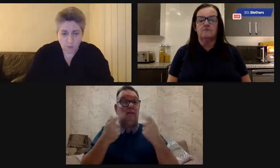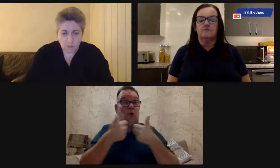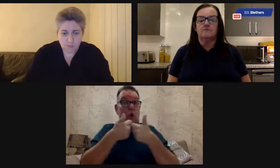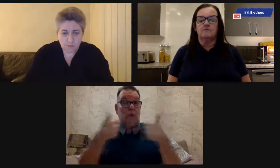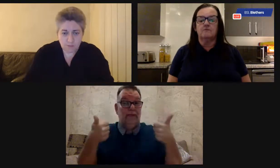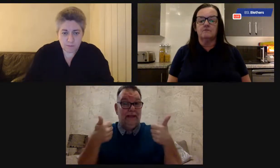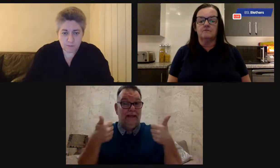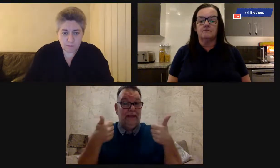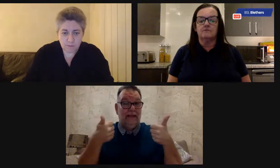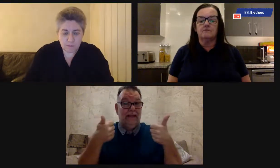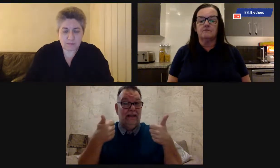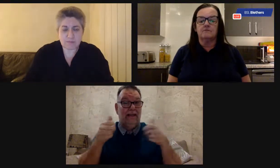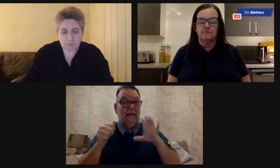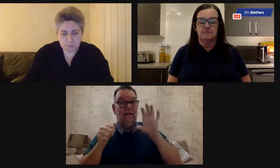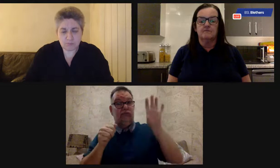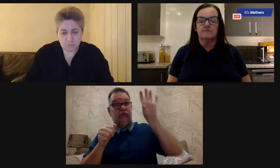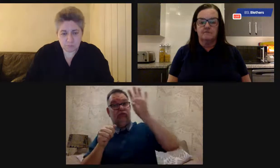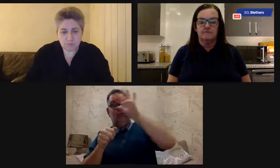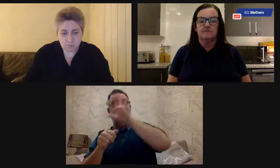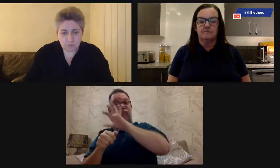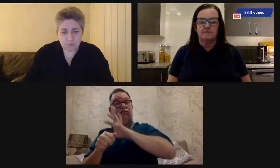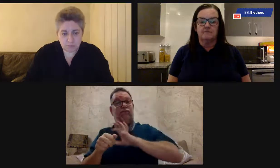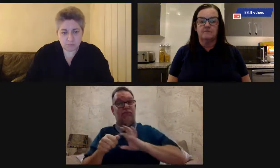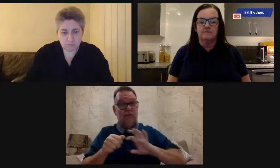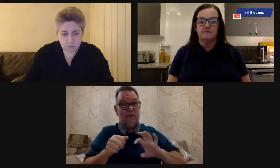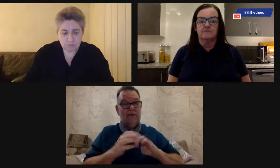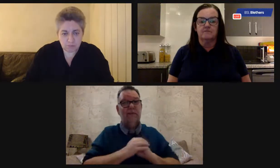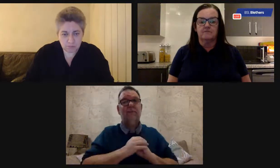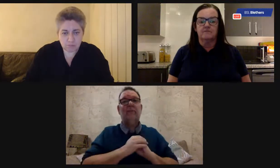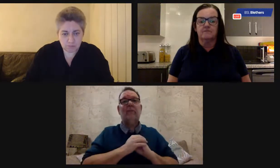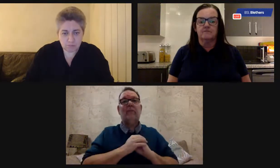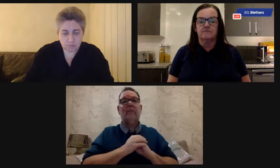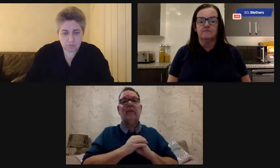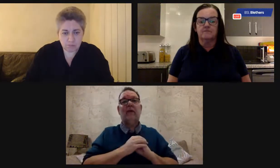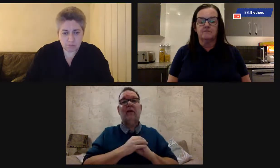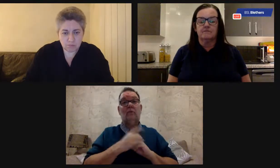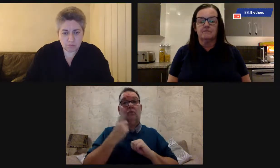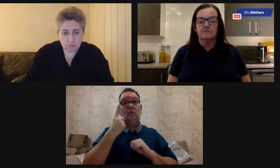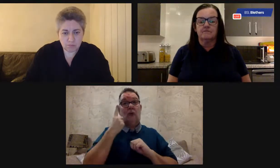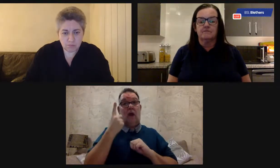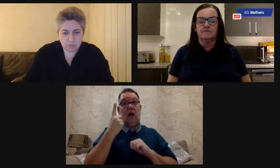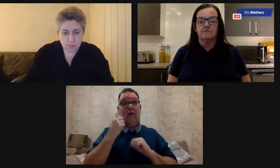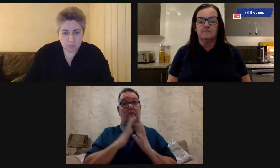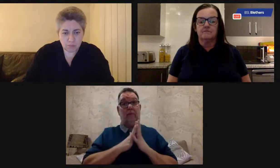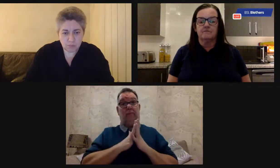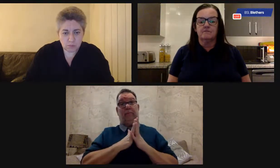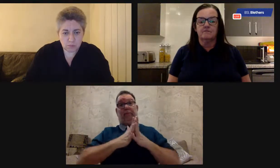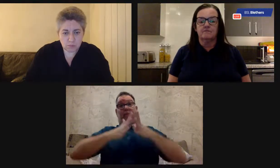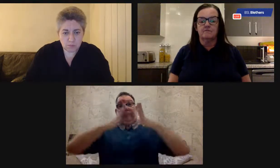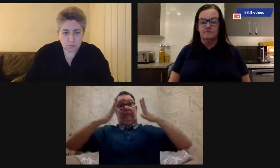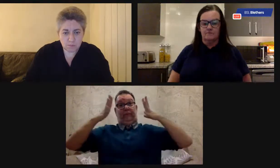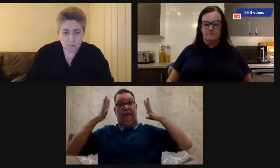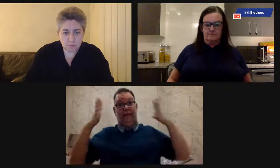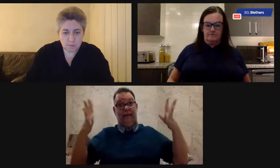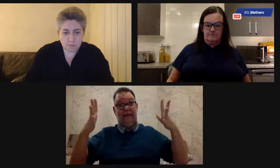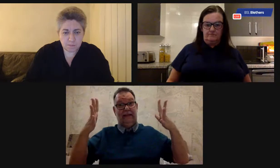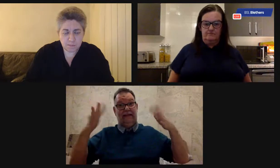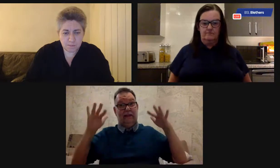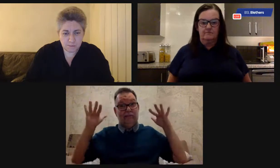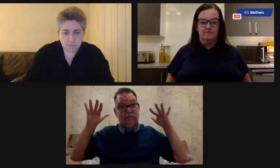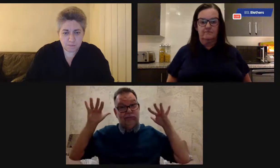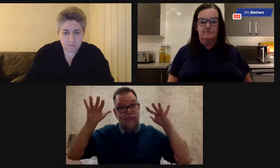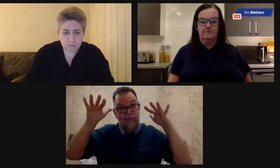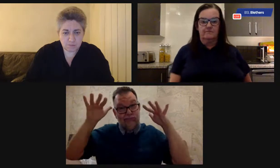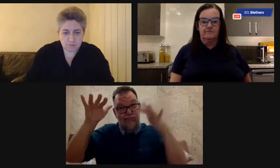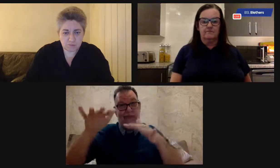Okay. Some different organizations, and they're all locations all around. Some it just depends, but